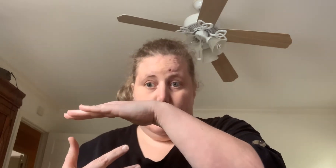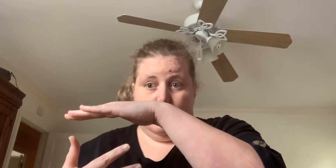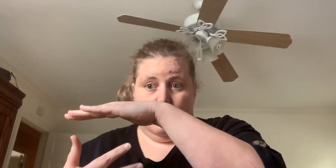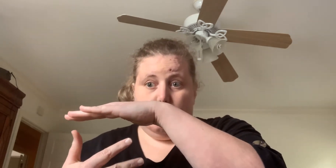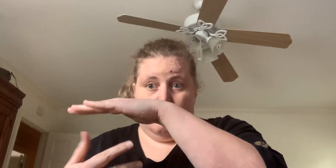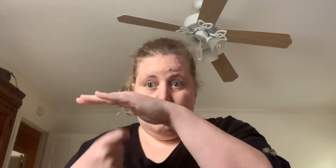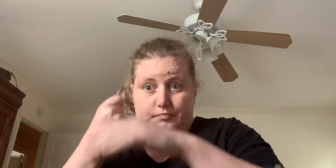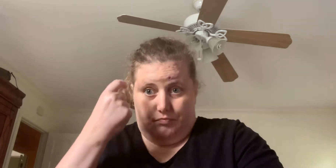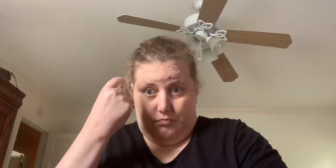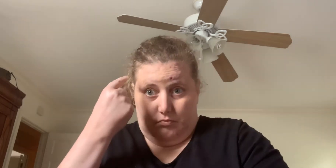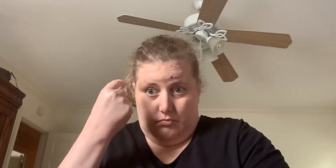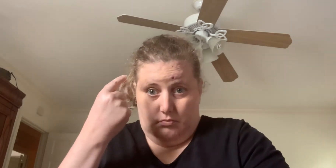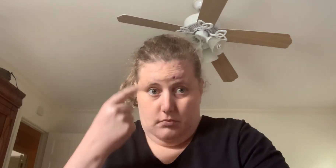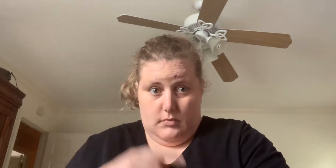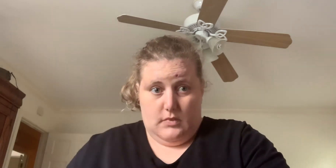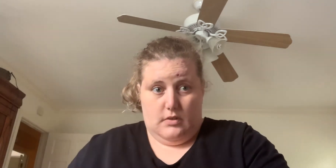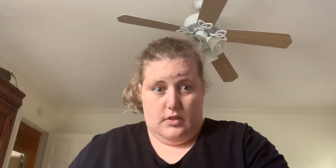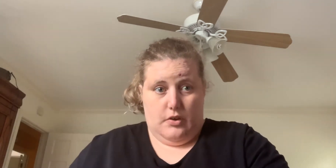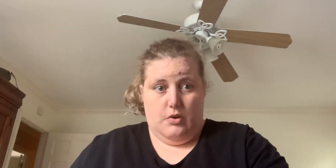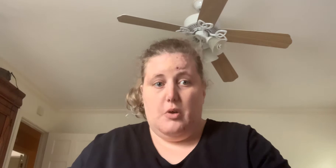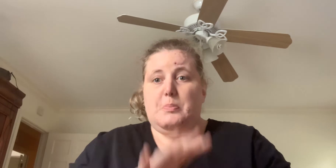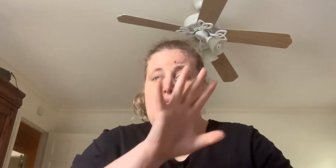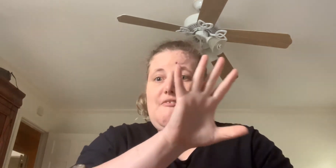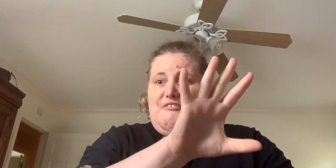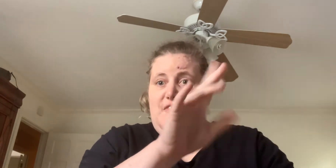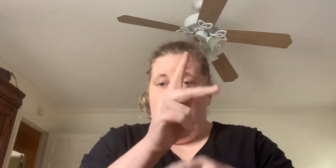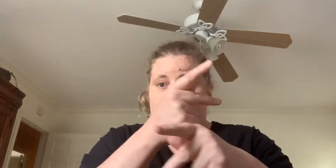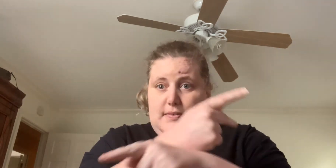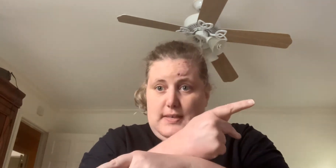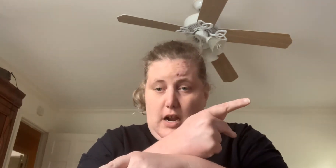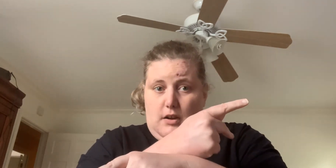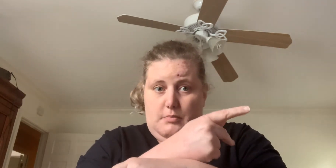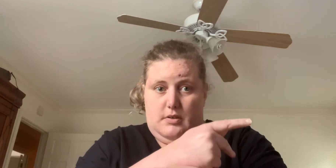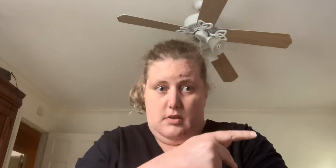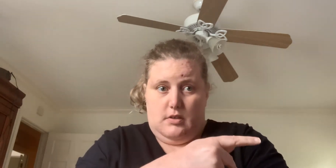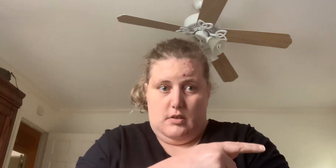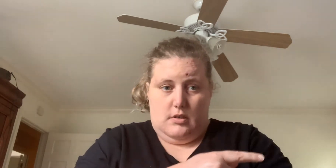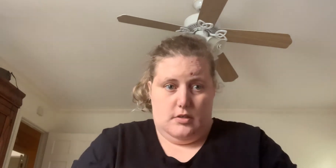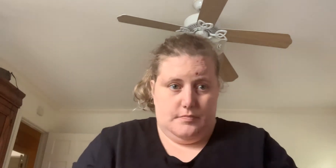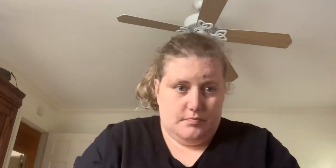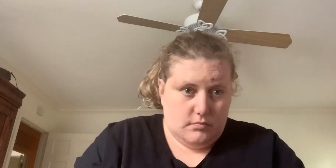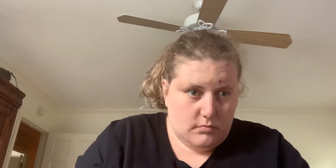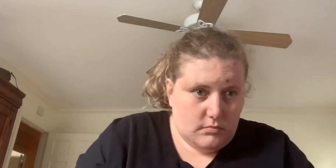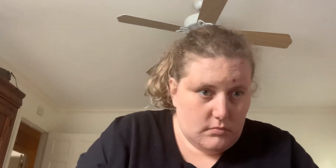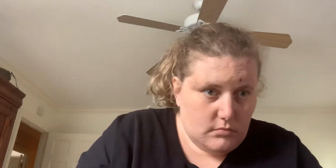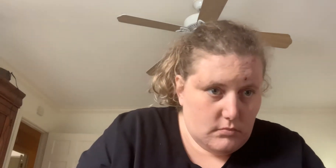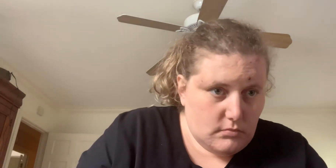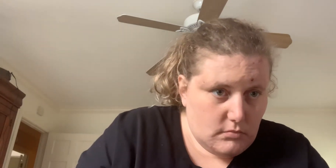5 moles of NH3, and I should have put moles in here, times 1